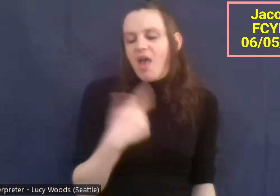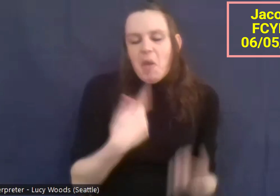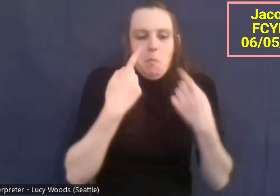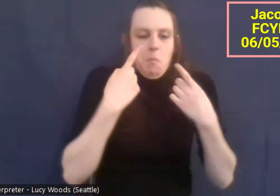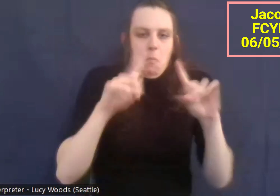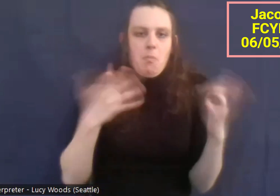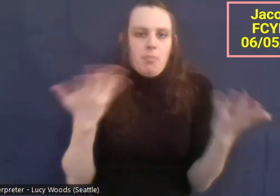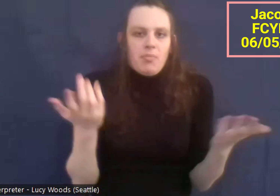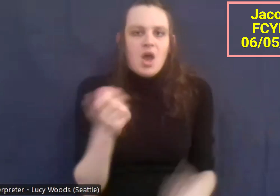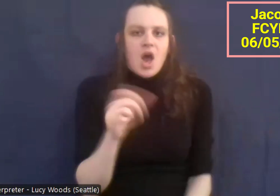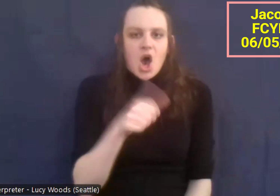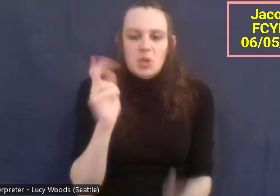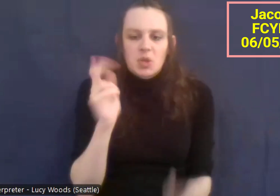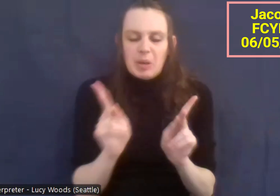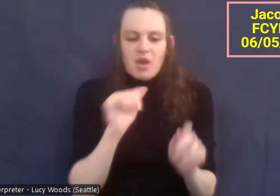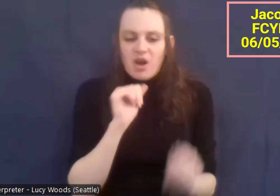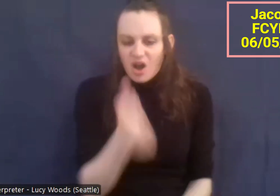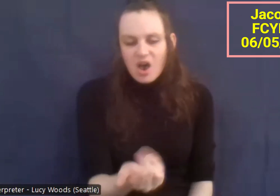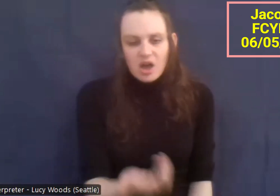other people don't.